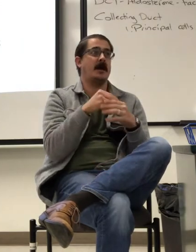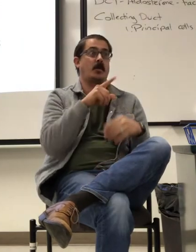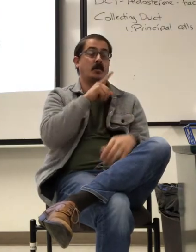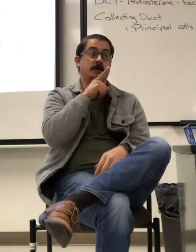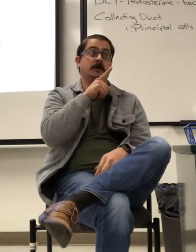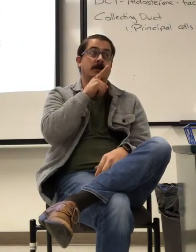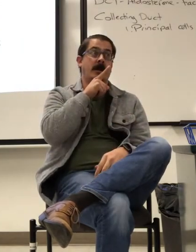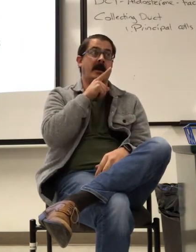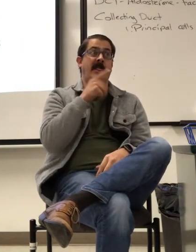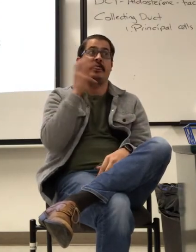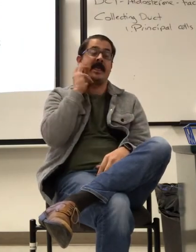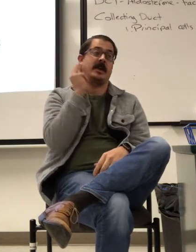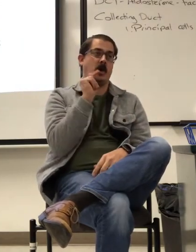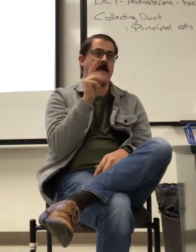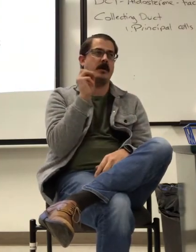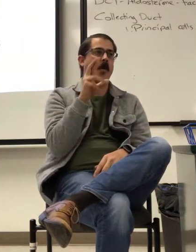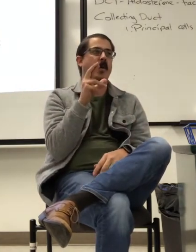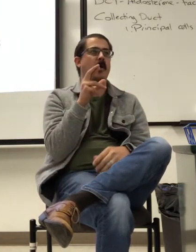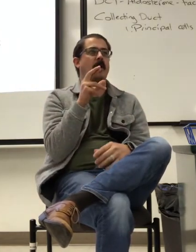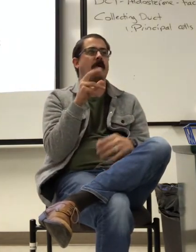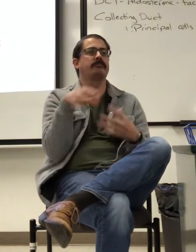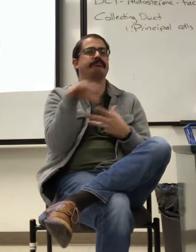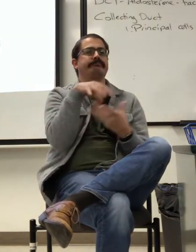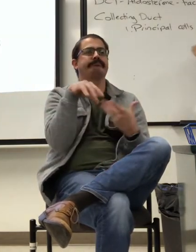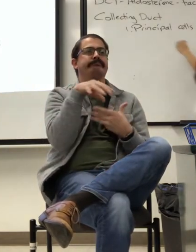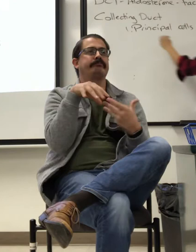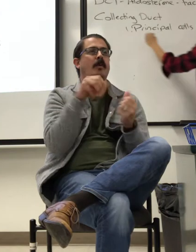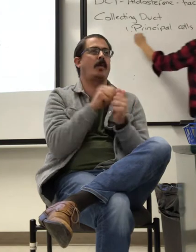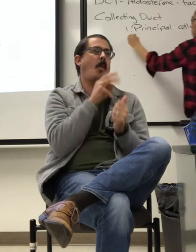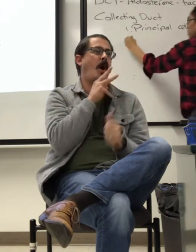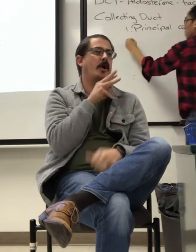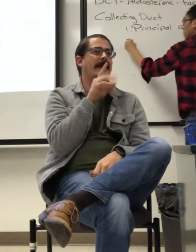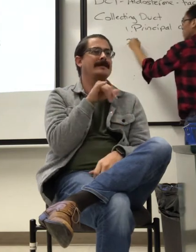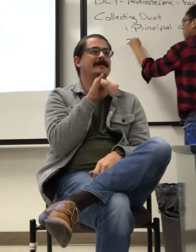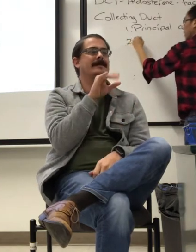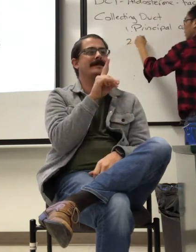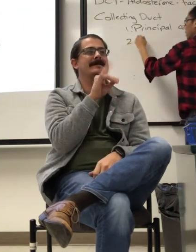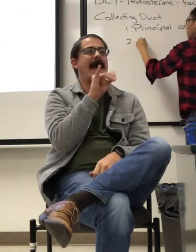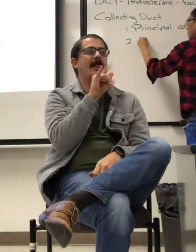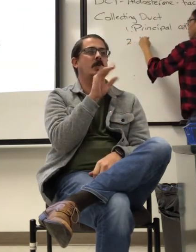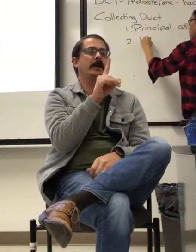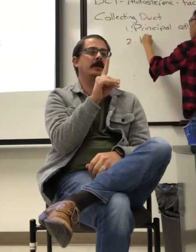dilute urine. The other function is acid-base balance.